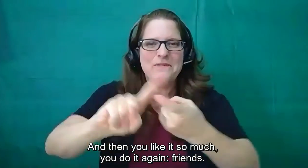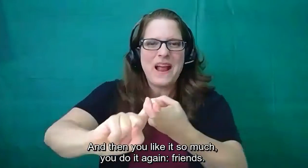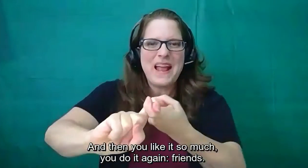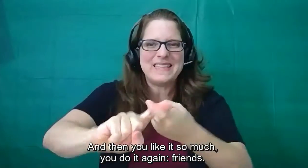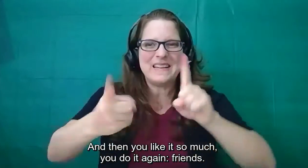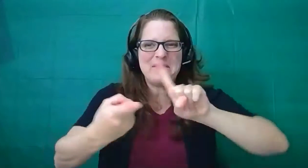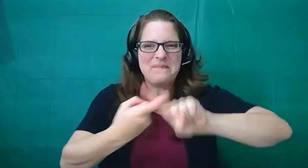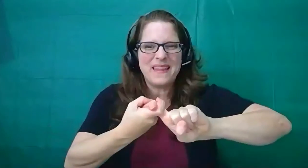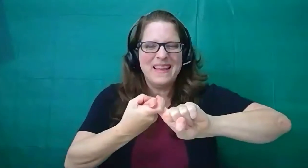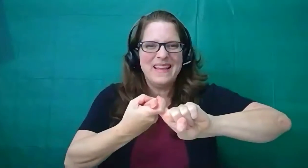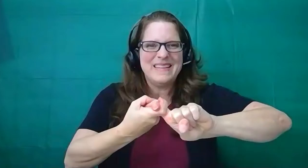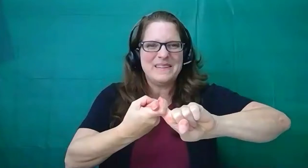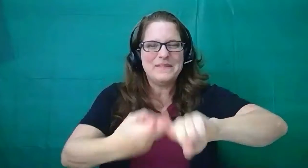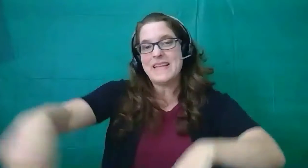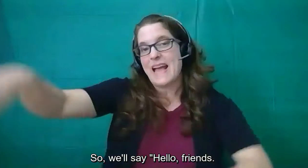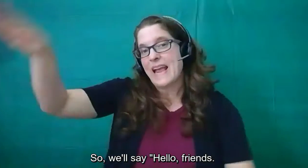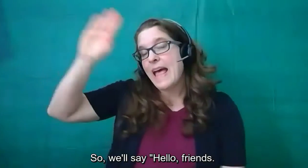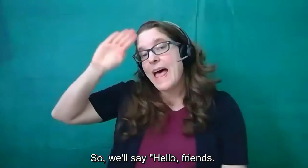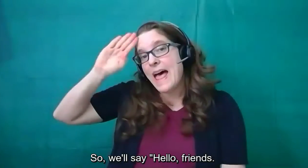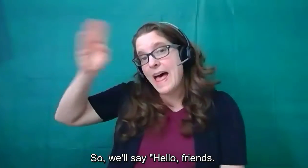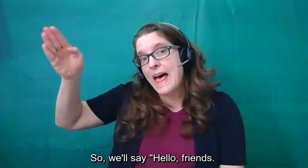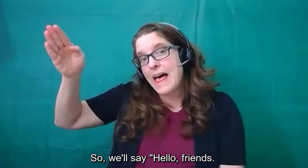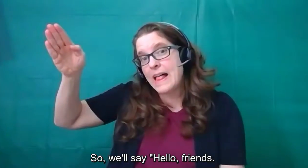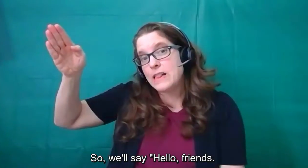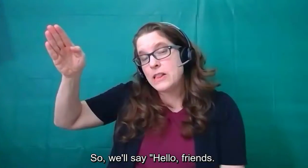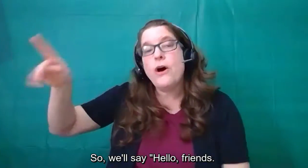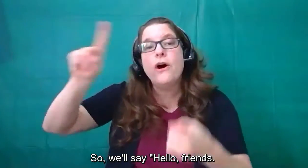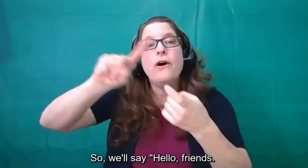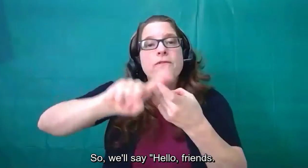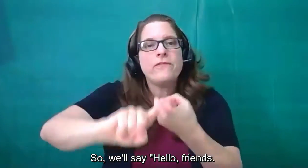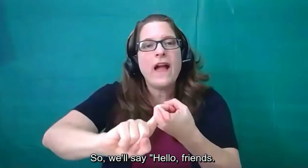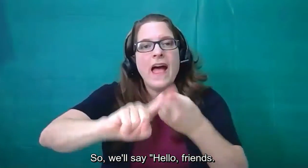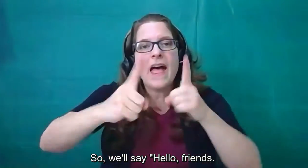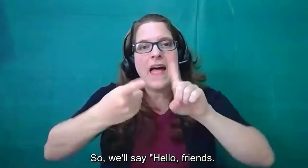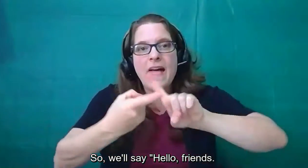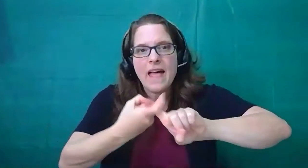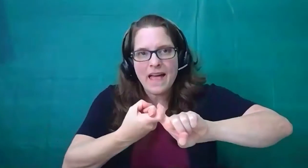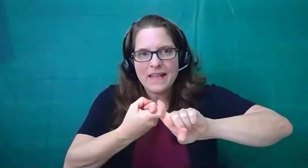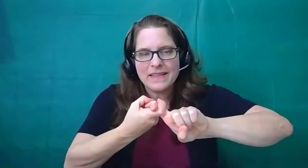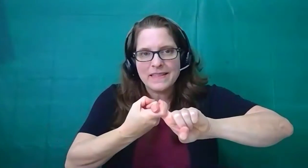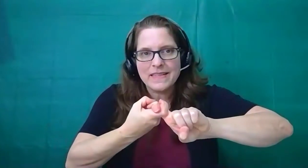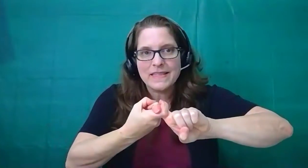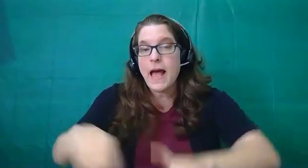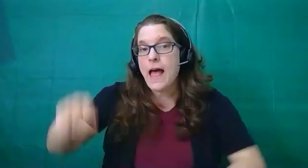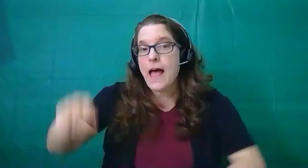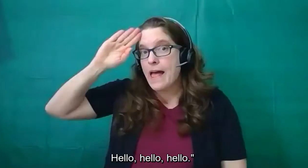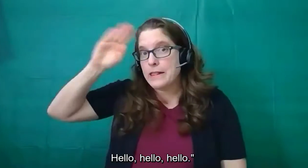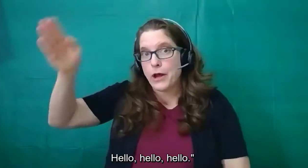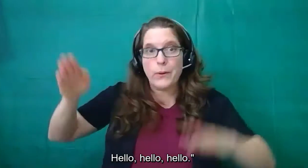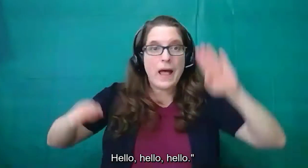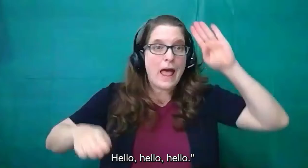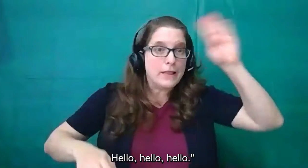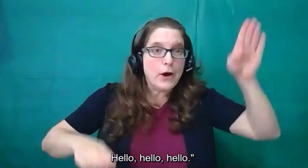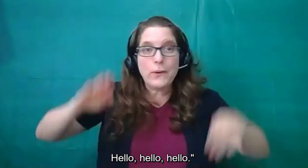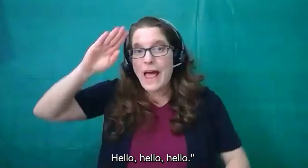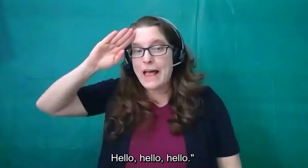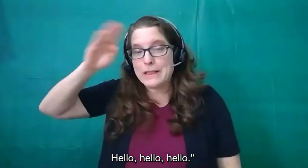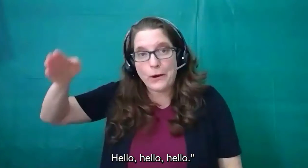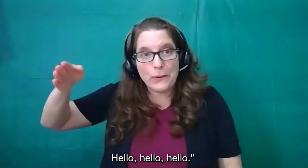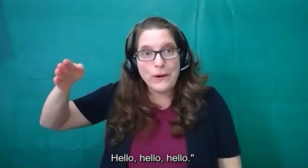Friends. So we'll say, hello, friends. Hello, hello, hello.